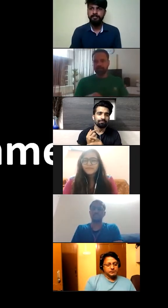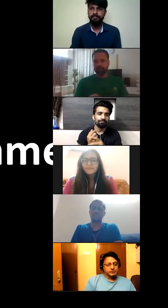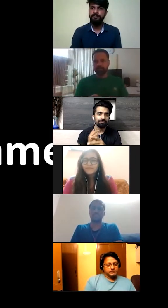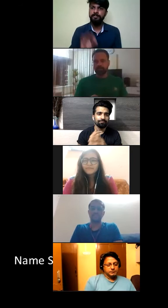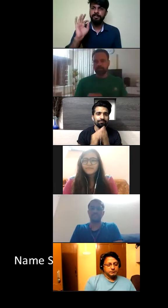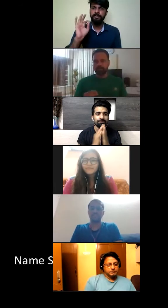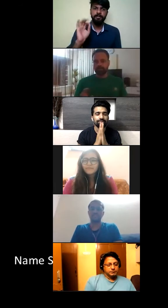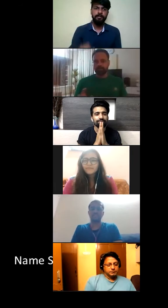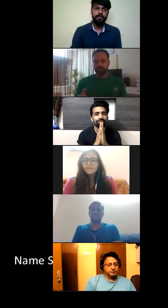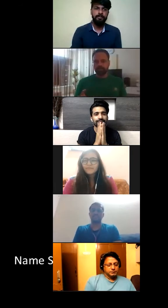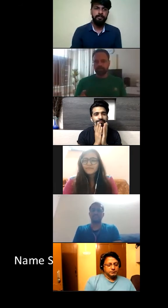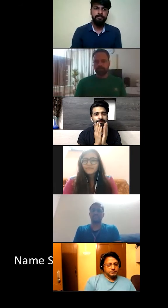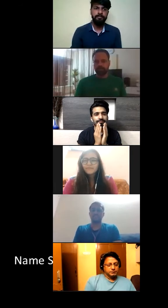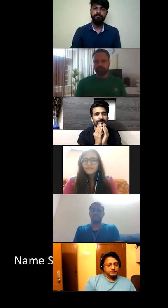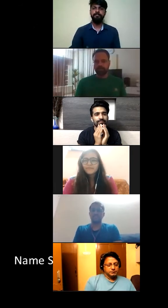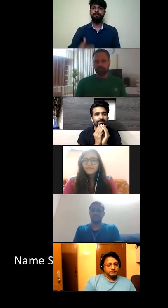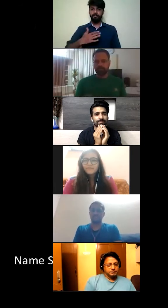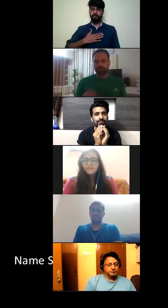Great. Next, please.